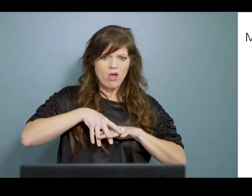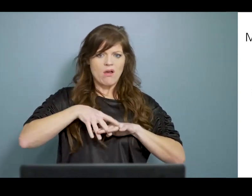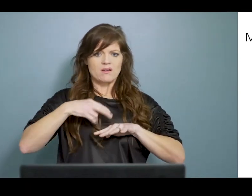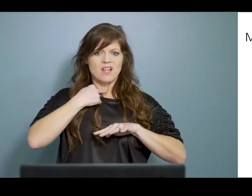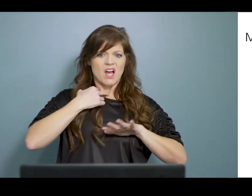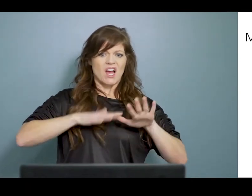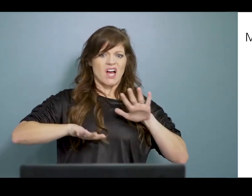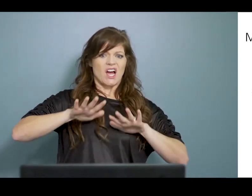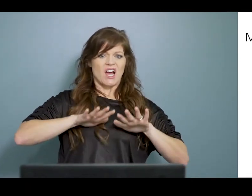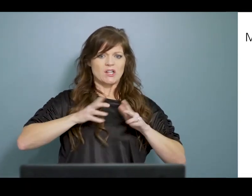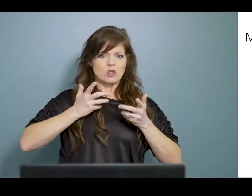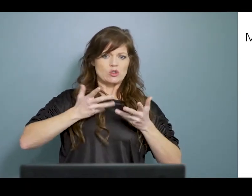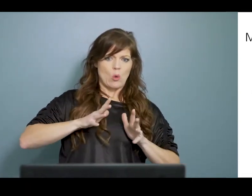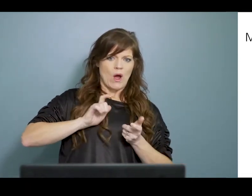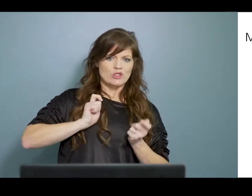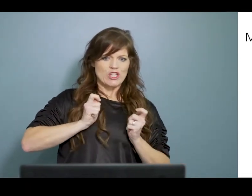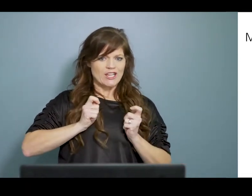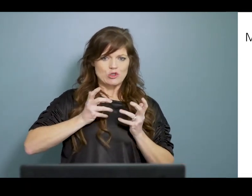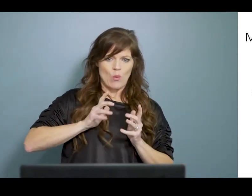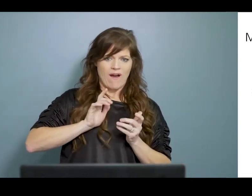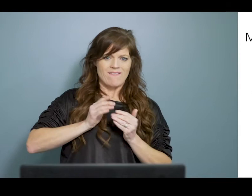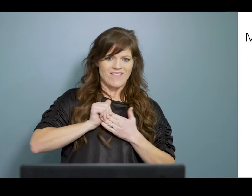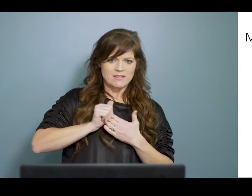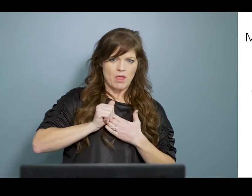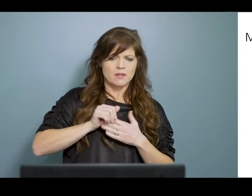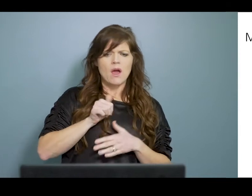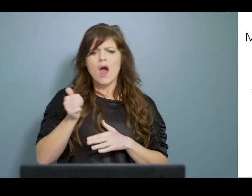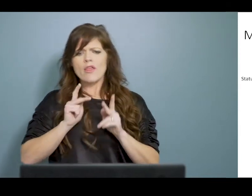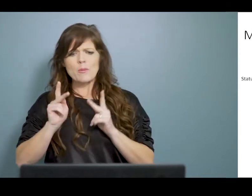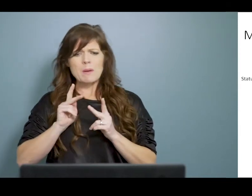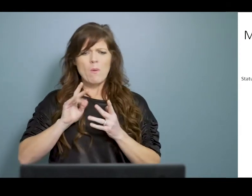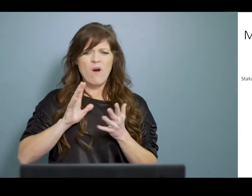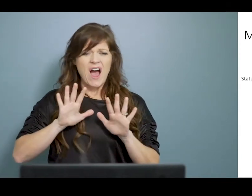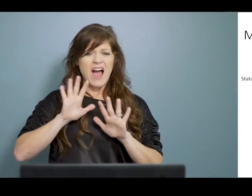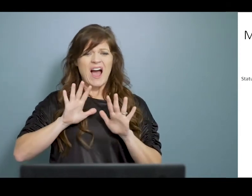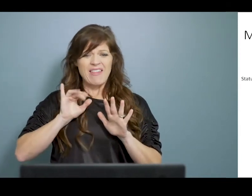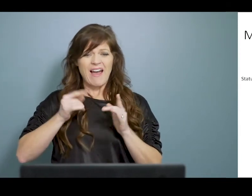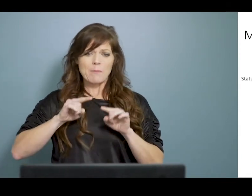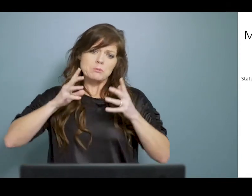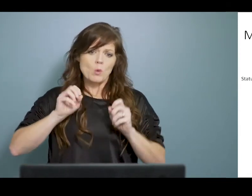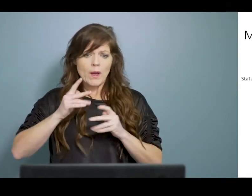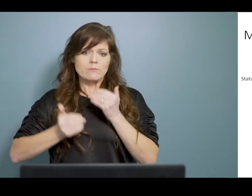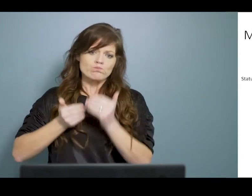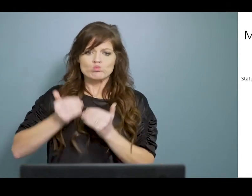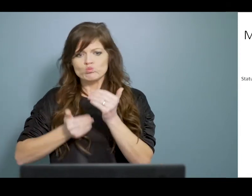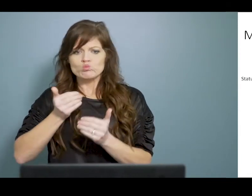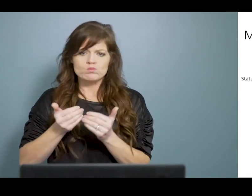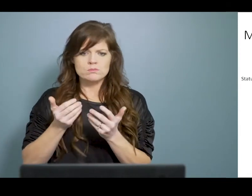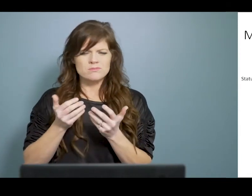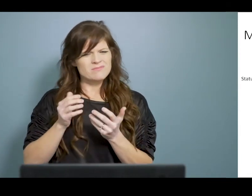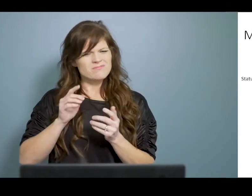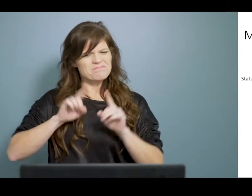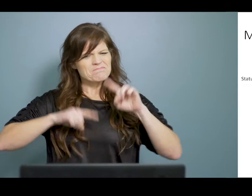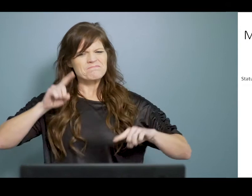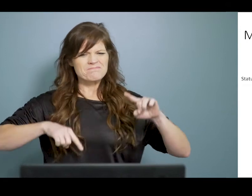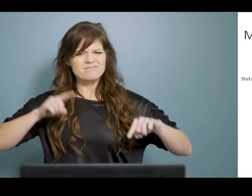bit longer, and neither is right or wrong. What's happened in COVID is we've been